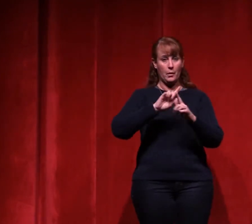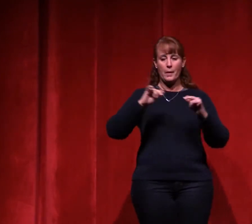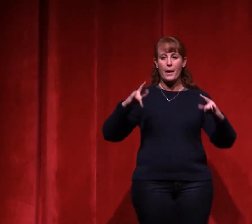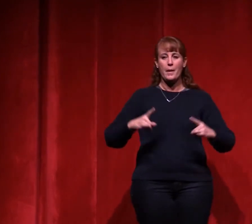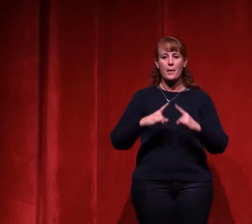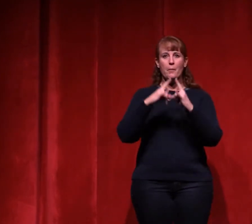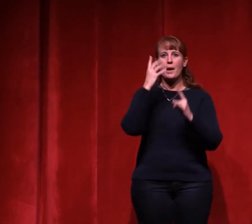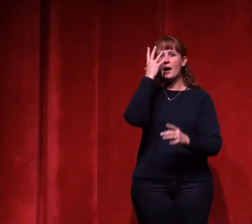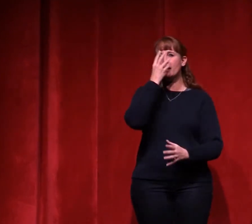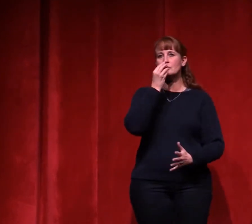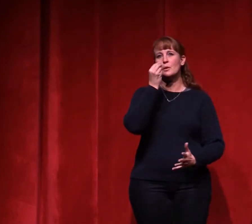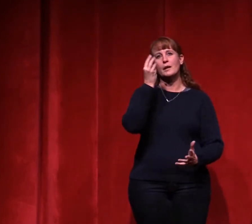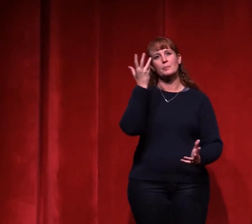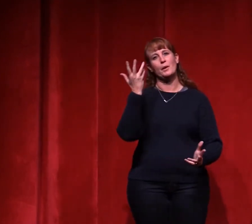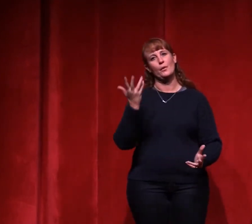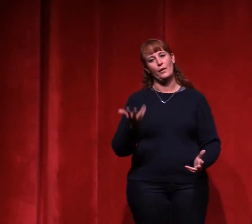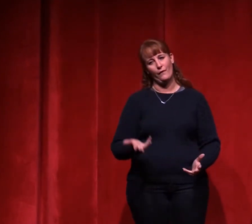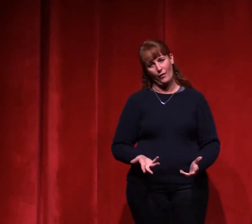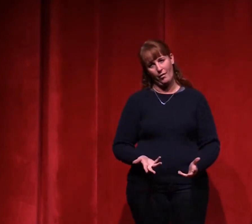beautiful.